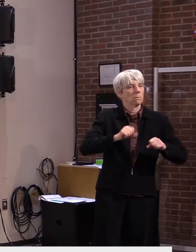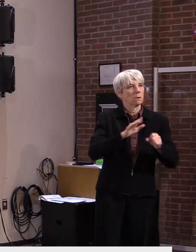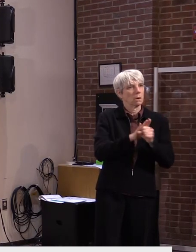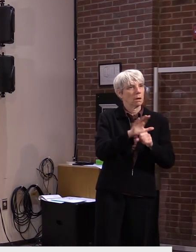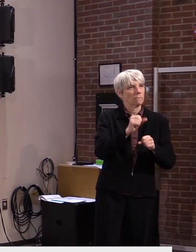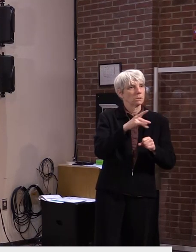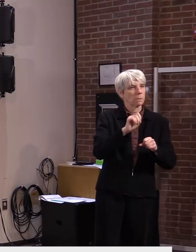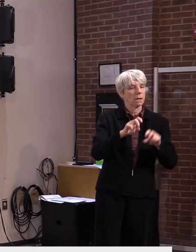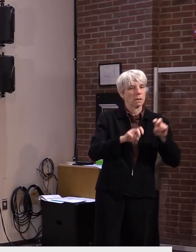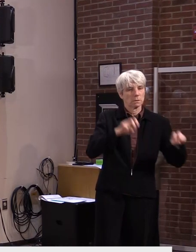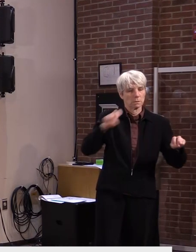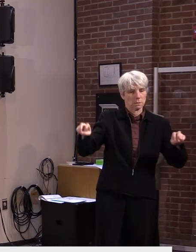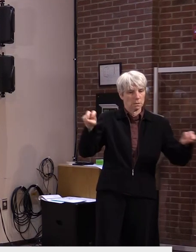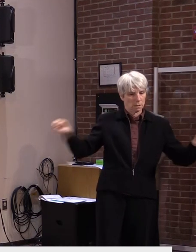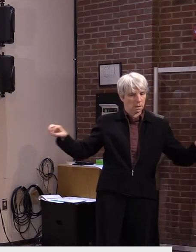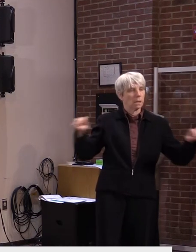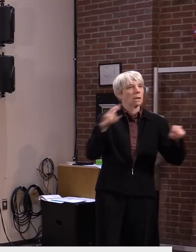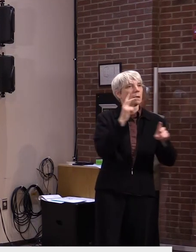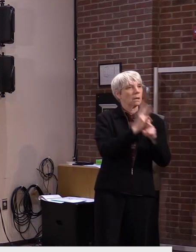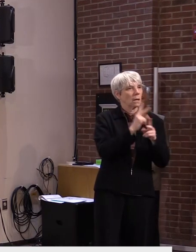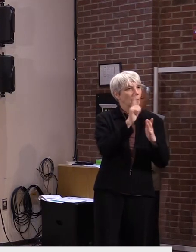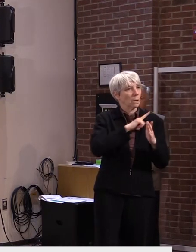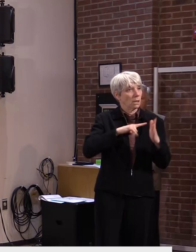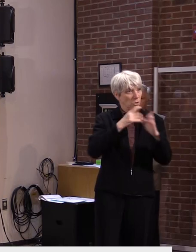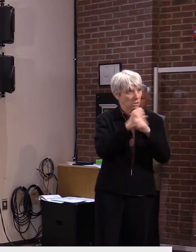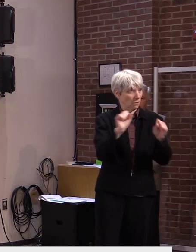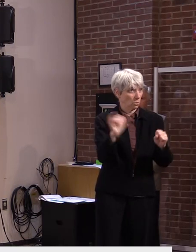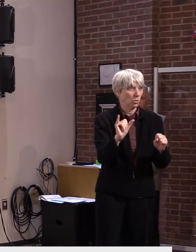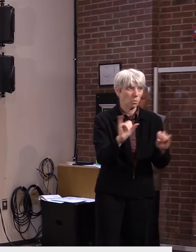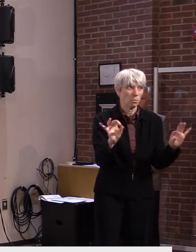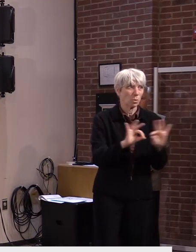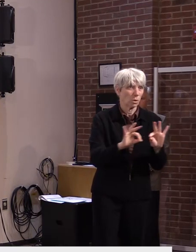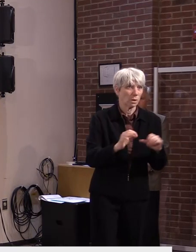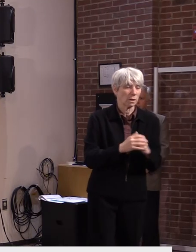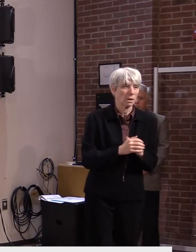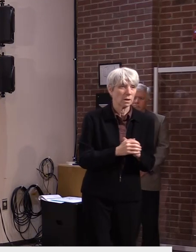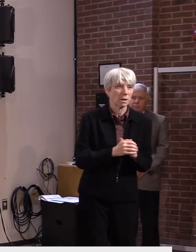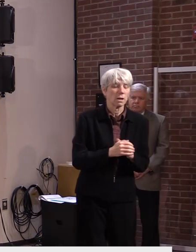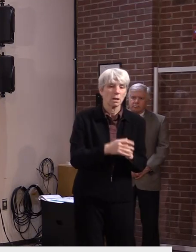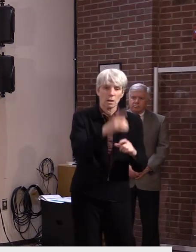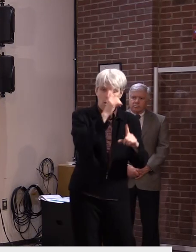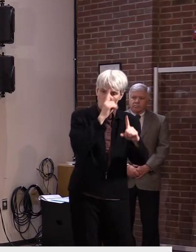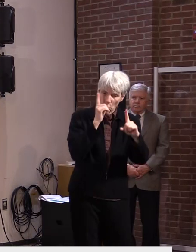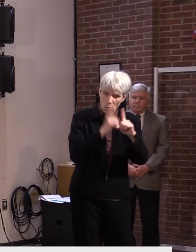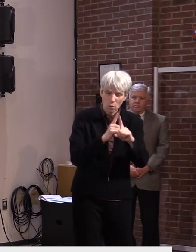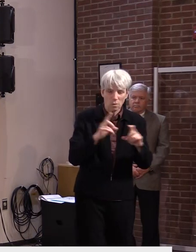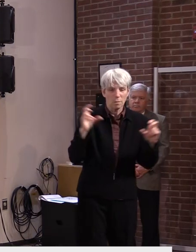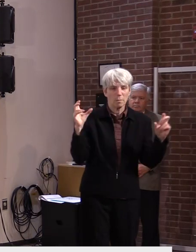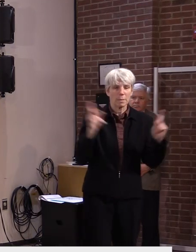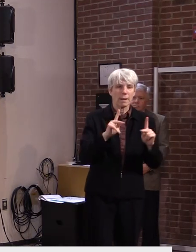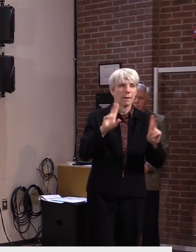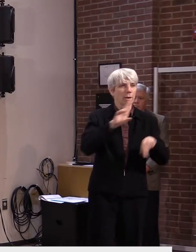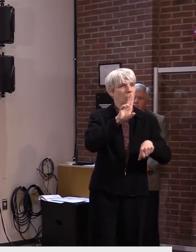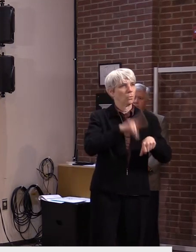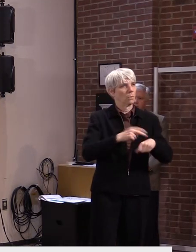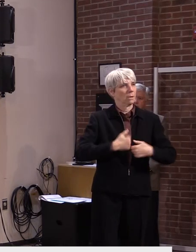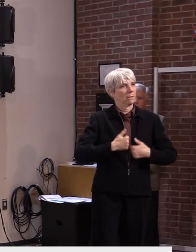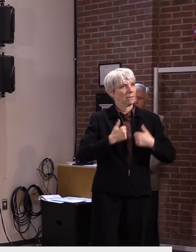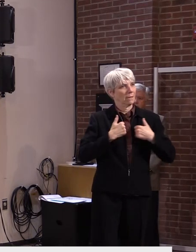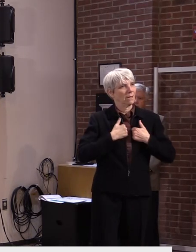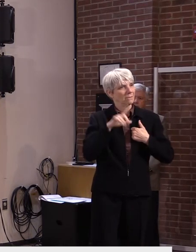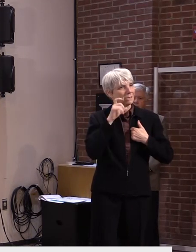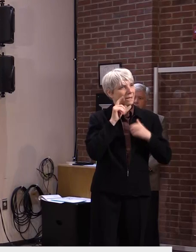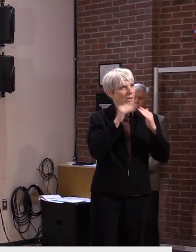that they're safe as well. That's important. We want to get back to some sort of normal. I think everyone would agree